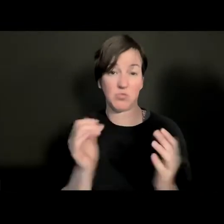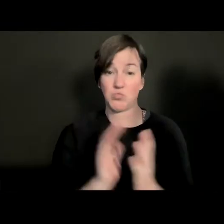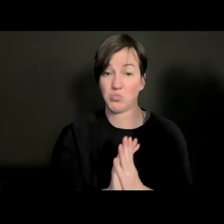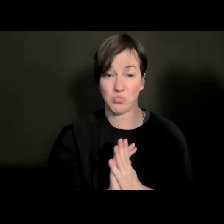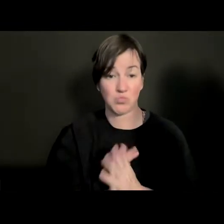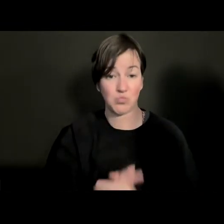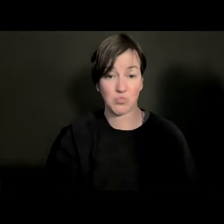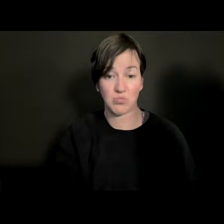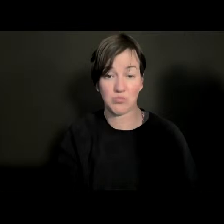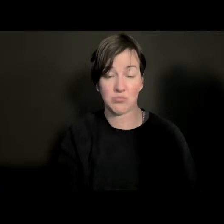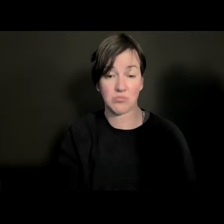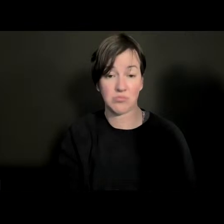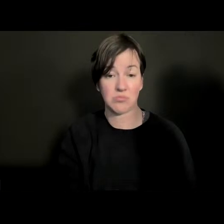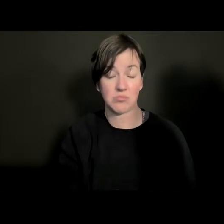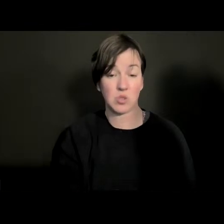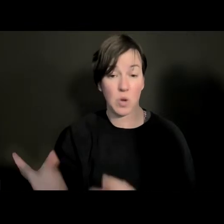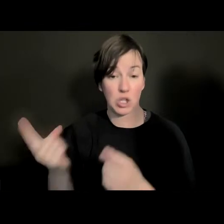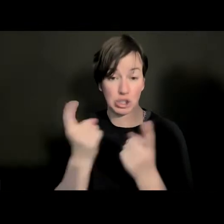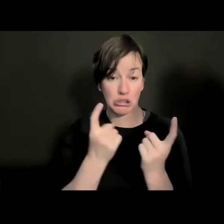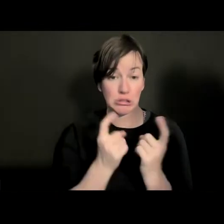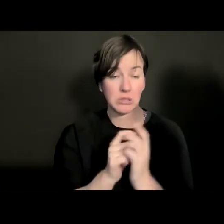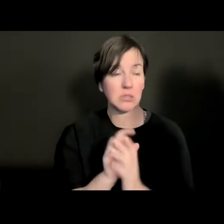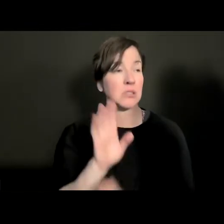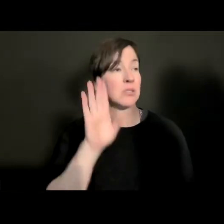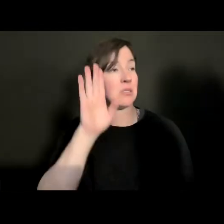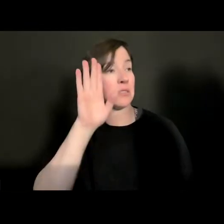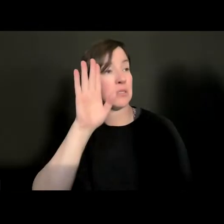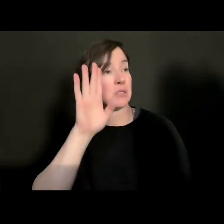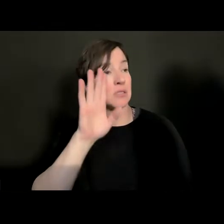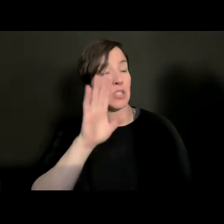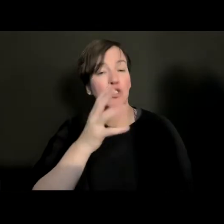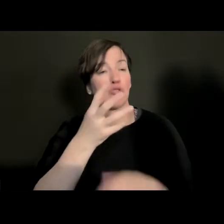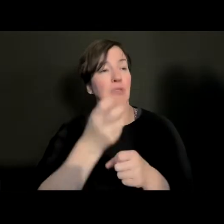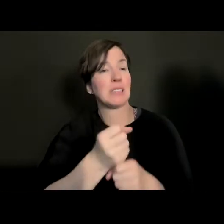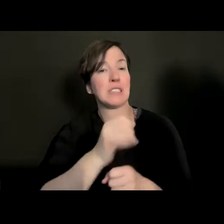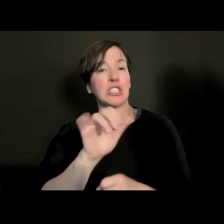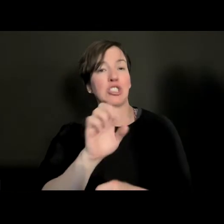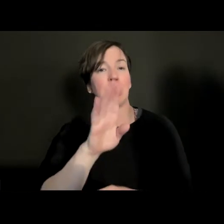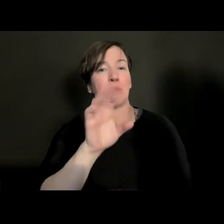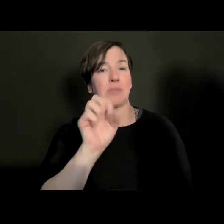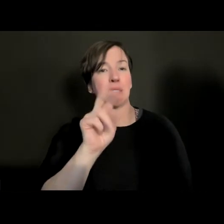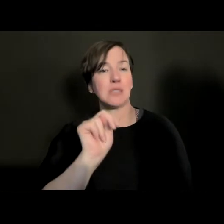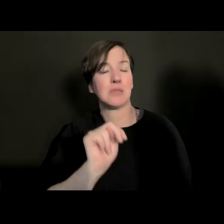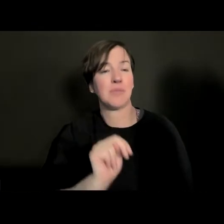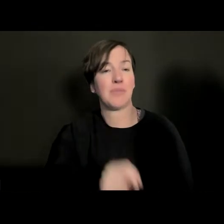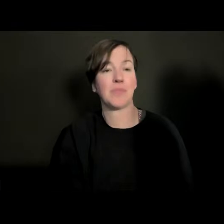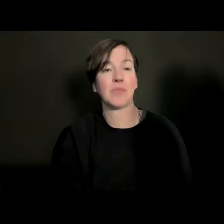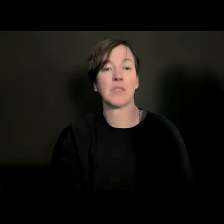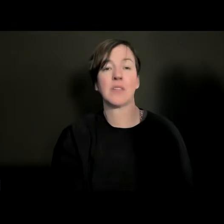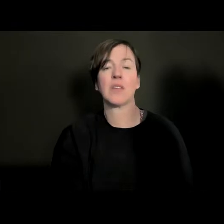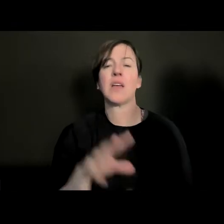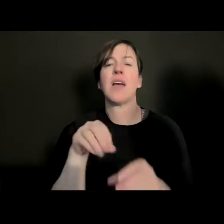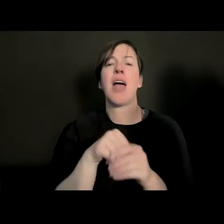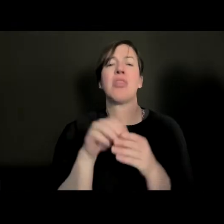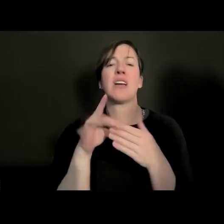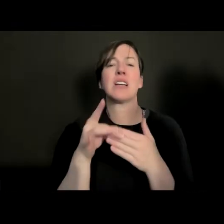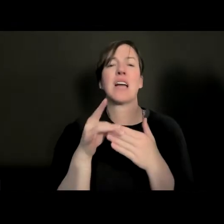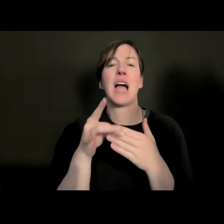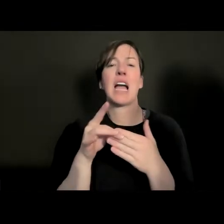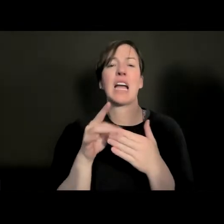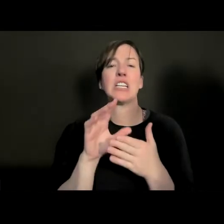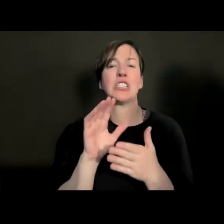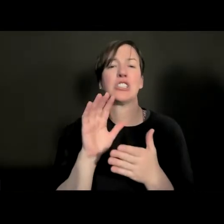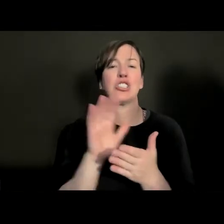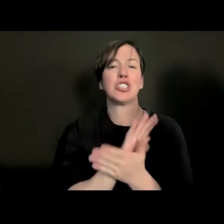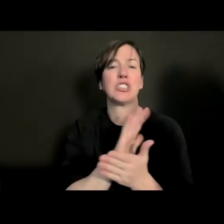Any I move- questions? Oh, go I have a Trustee question. Jacobson. In the guide sheet under board